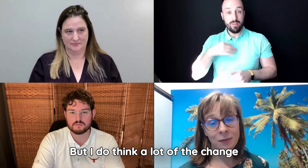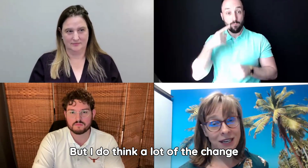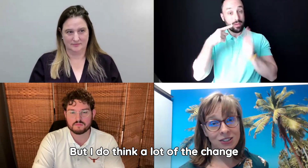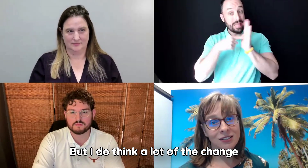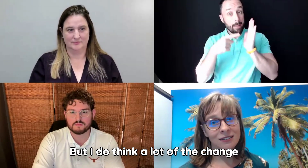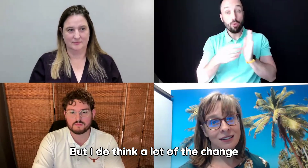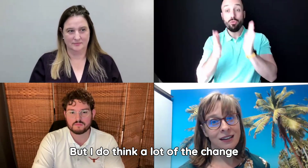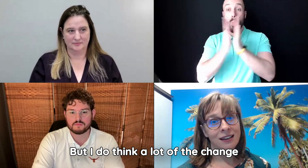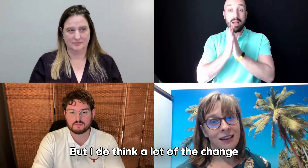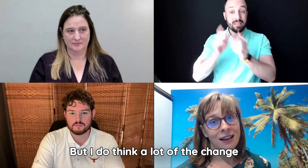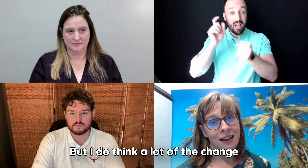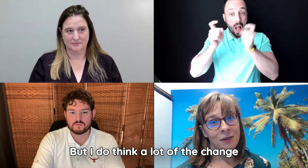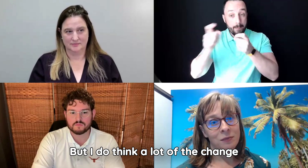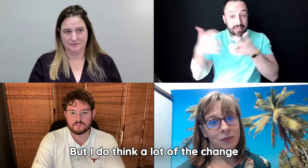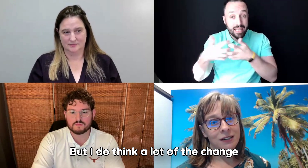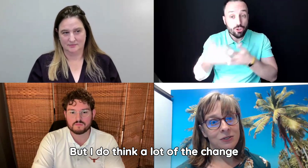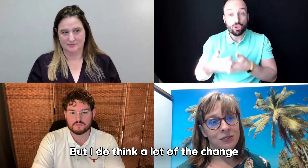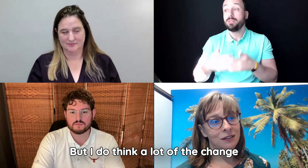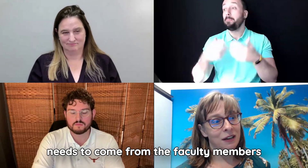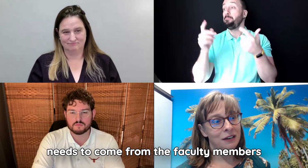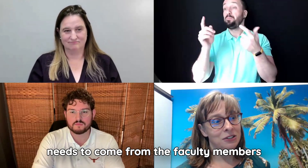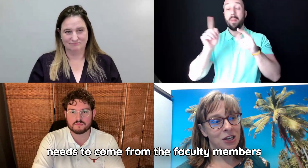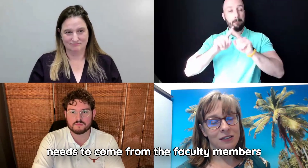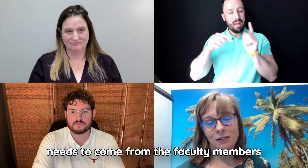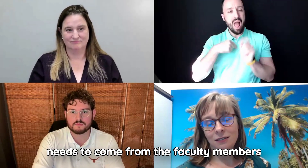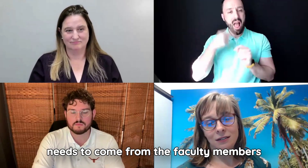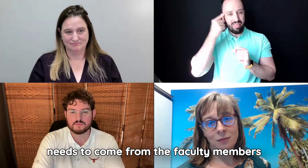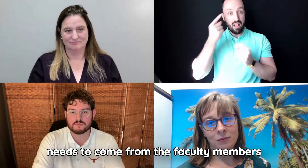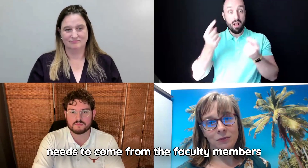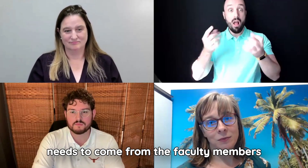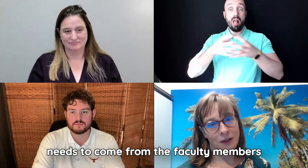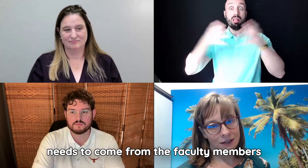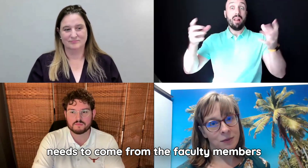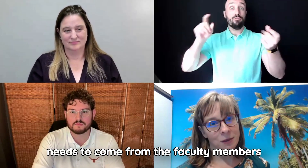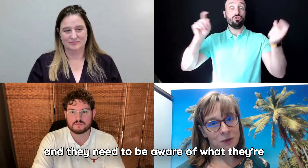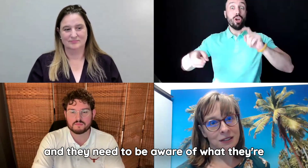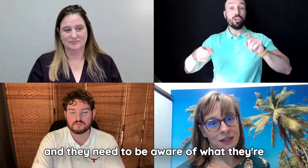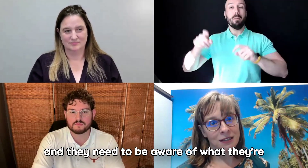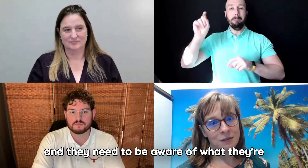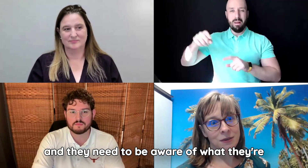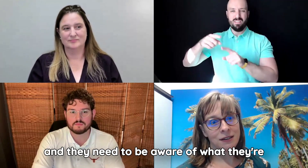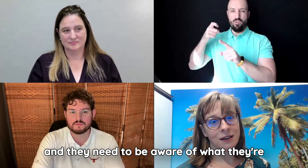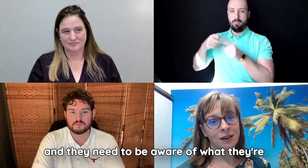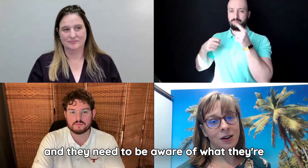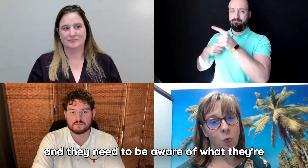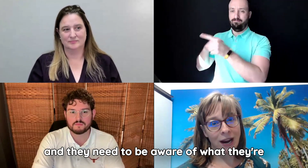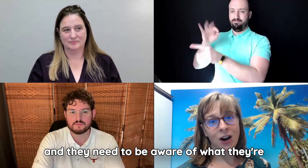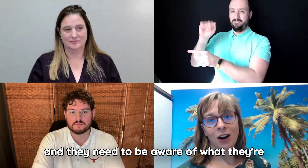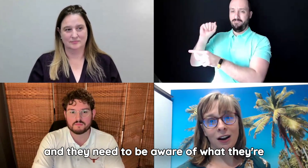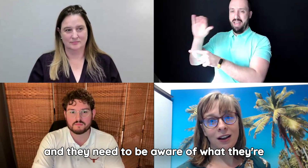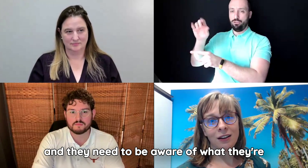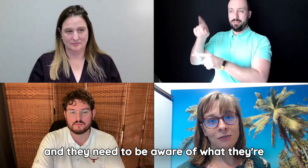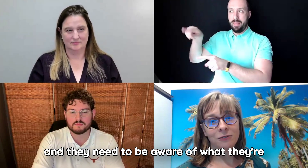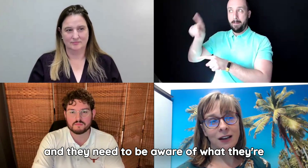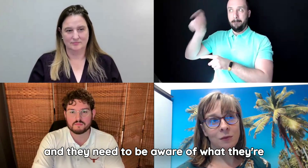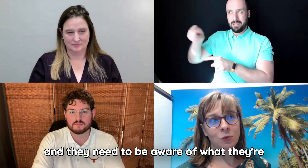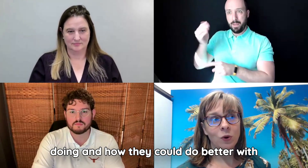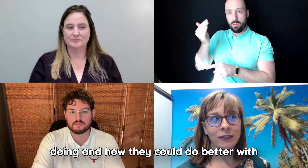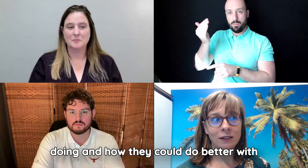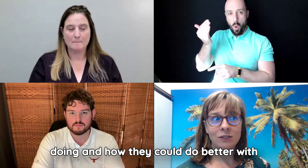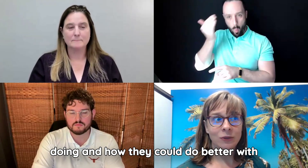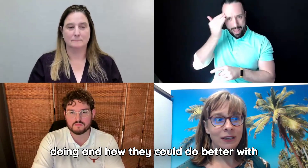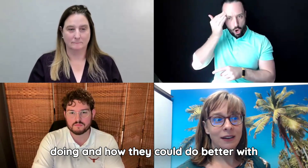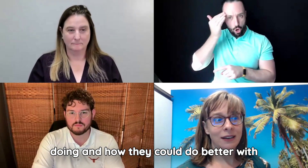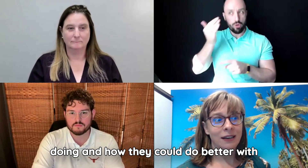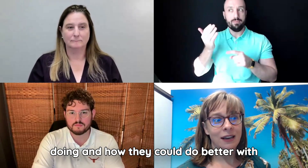requesting accommodations. But I do think a lot of the change needs to come from the faculty members, and they need to be aware of